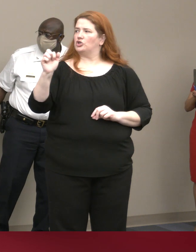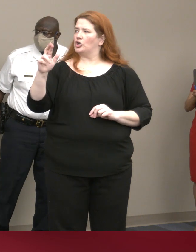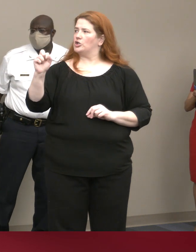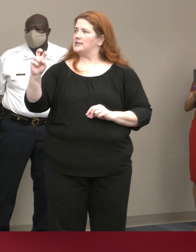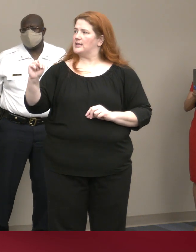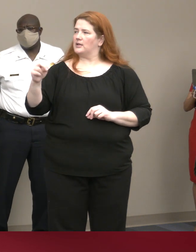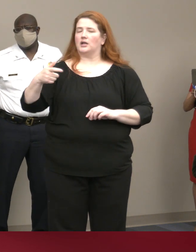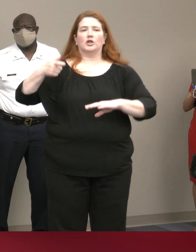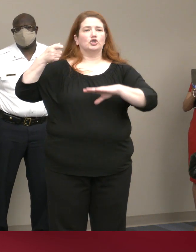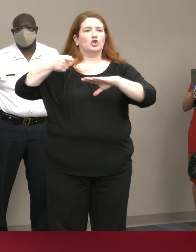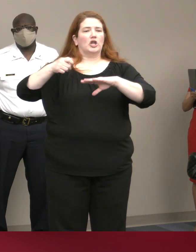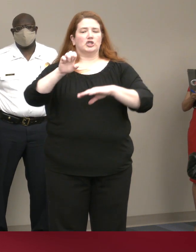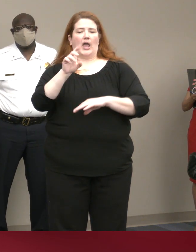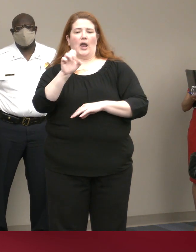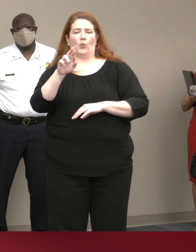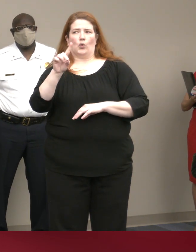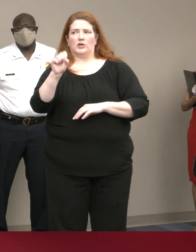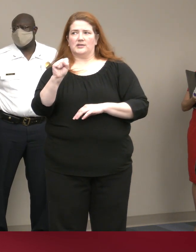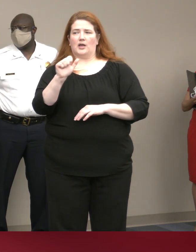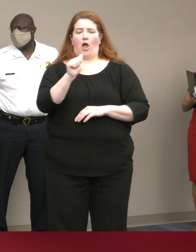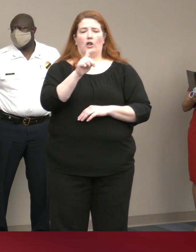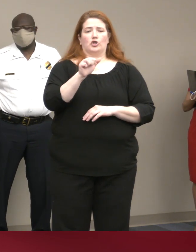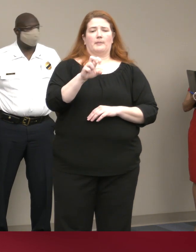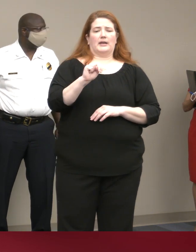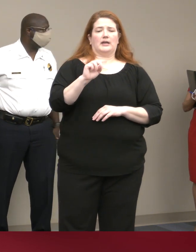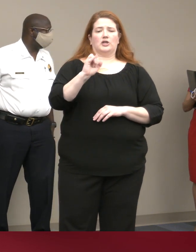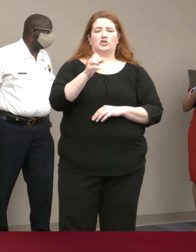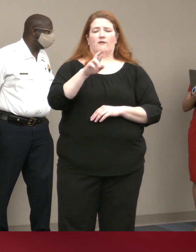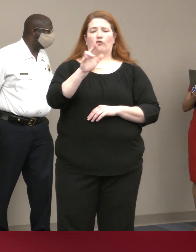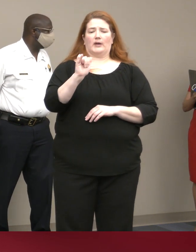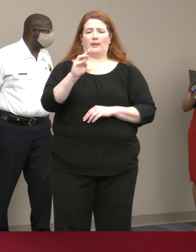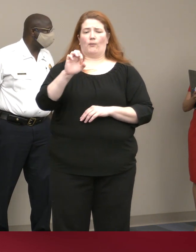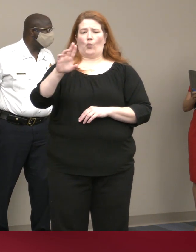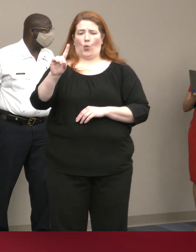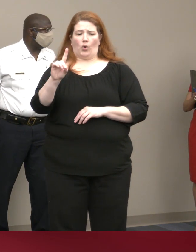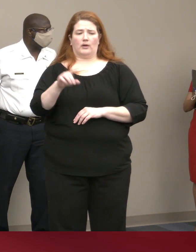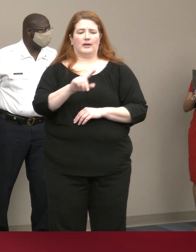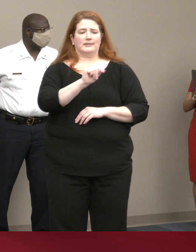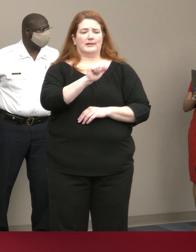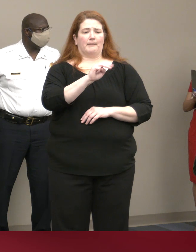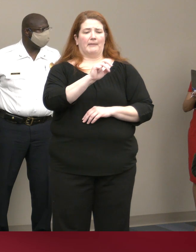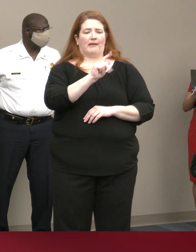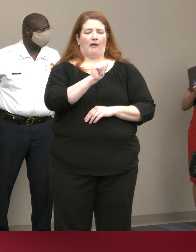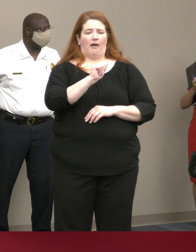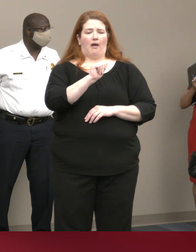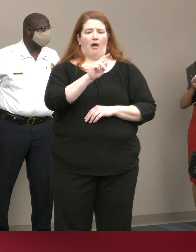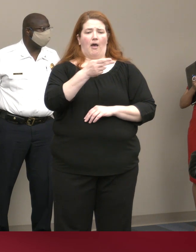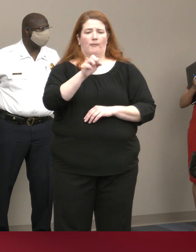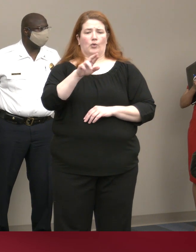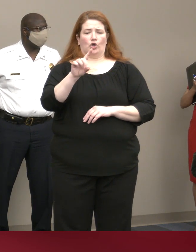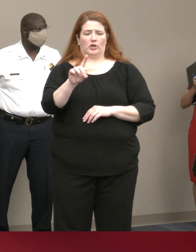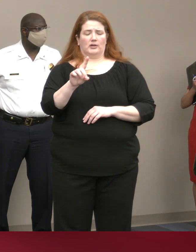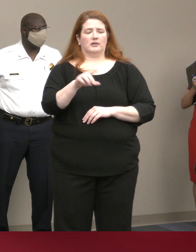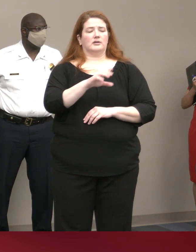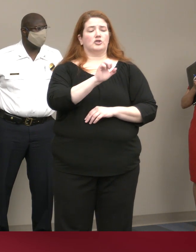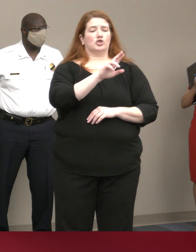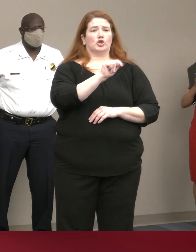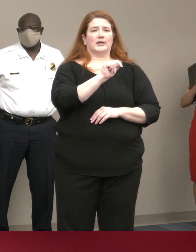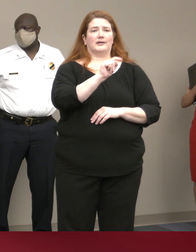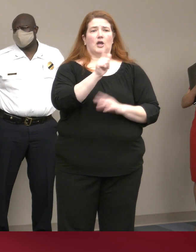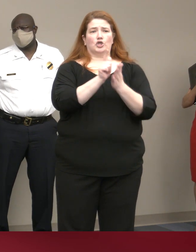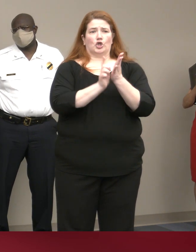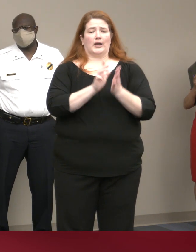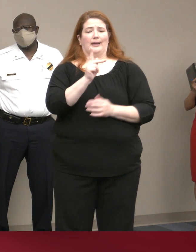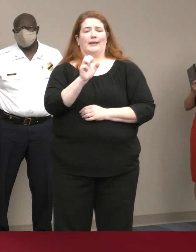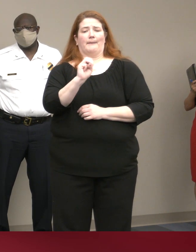Judge Edwards, Alderman Jeffrey Boyd, Alderwoman Tamika Hubbard, Circuit Attorney Kim Gardner, all of you who